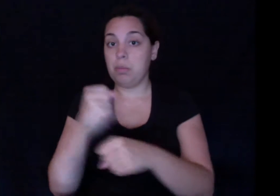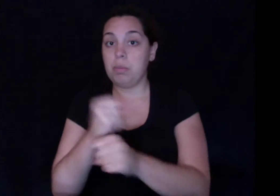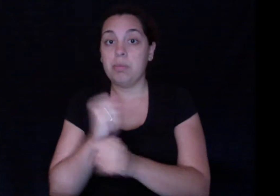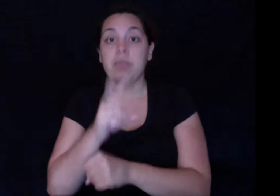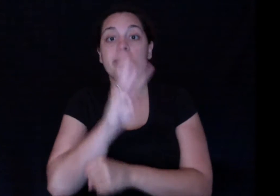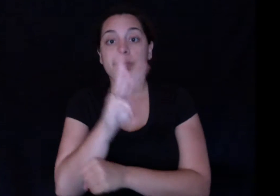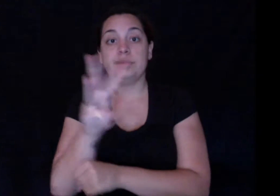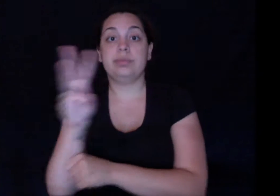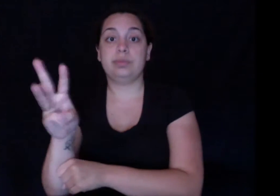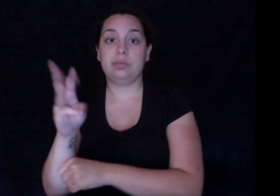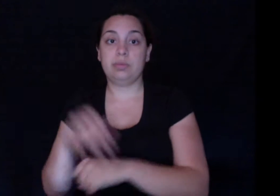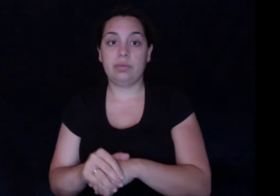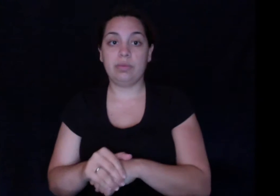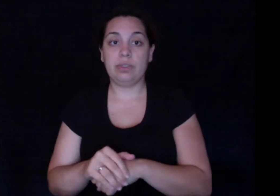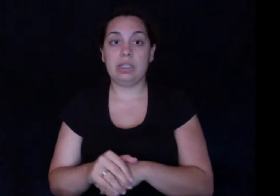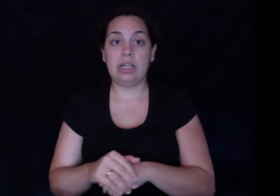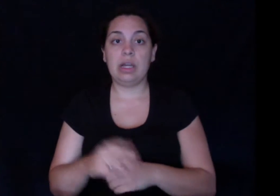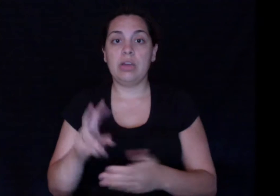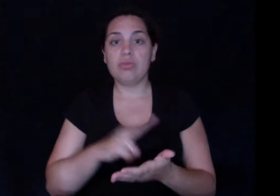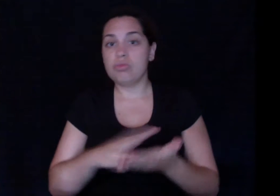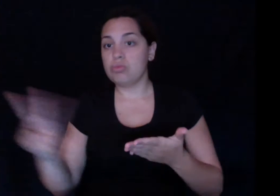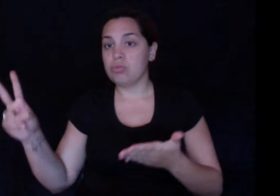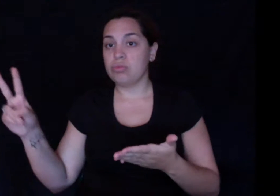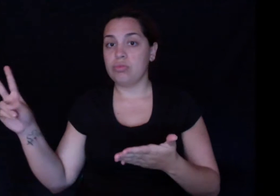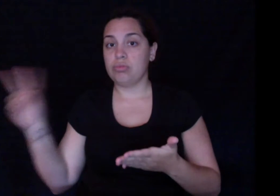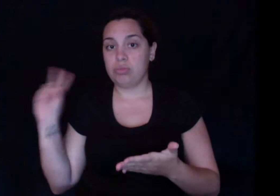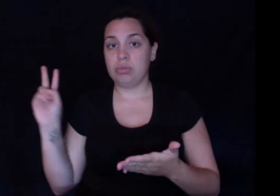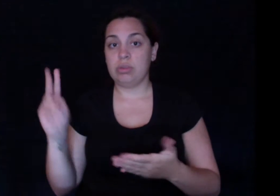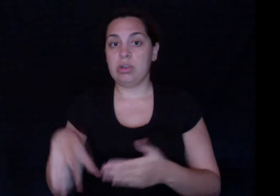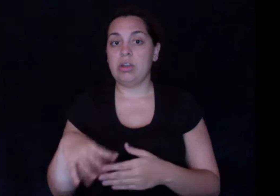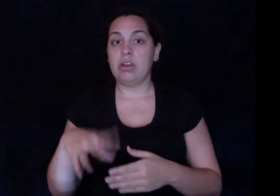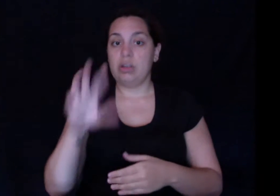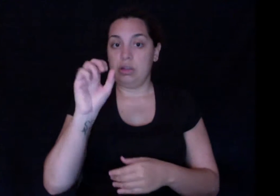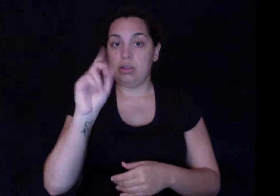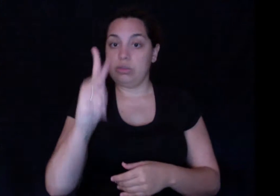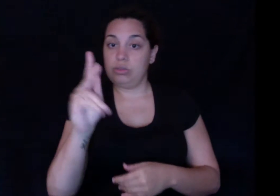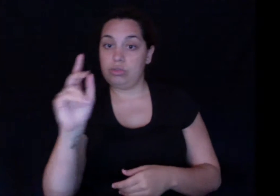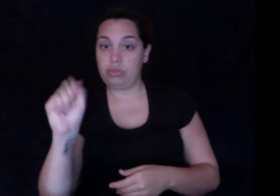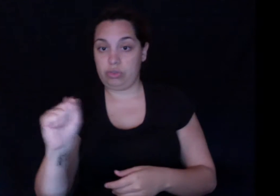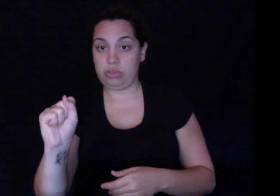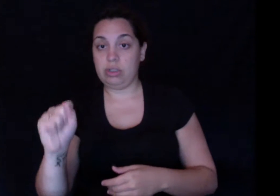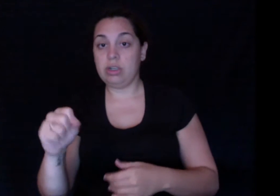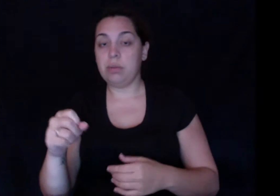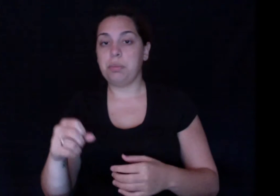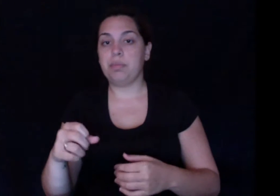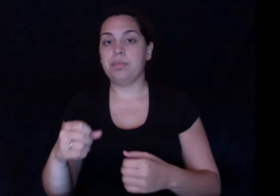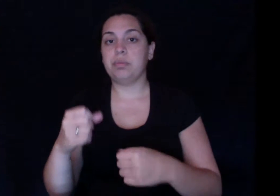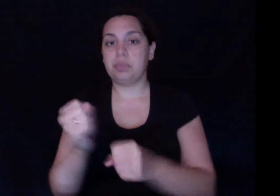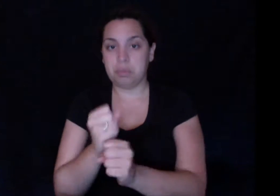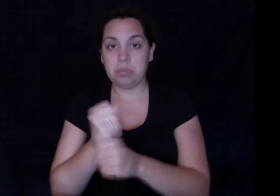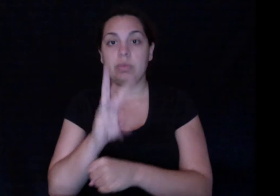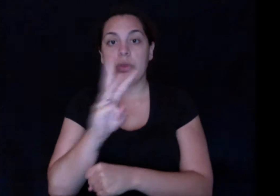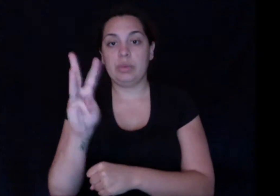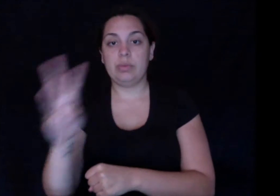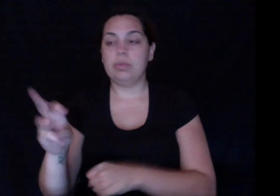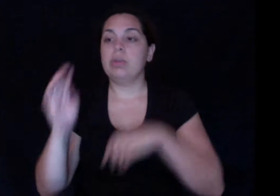at squarespace.com with no credit card required. And once you've given it a test drive, you can decide on whichever plan you'd like, and then get 10% off with